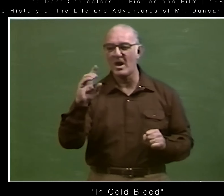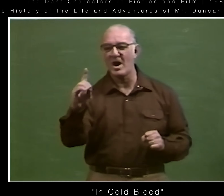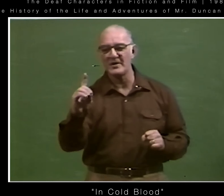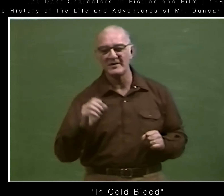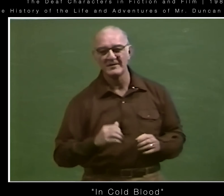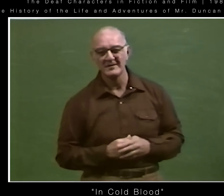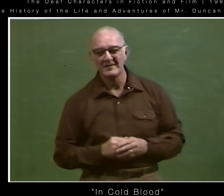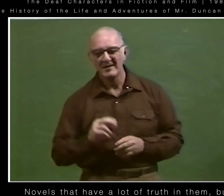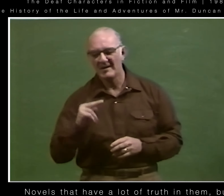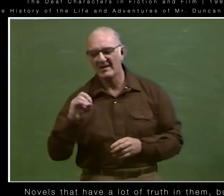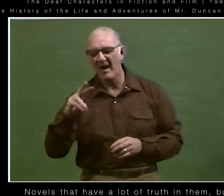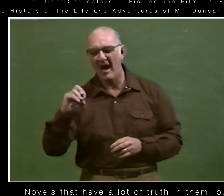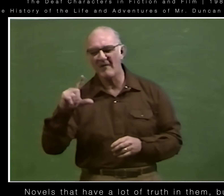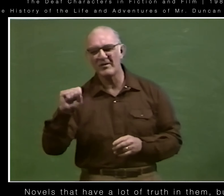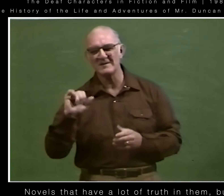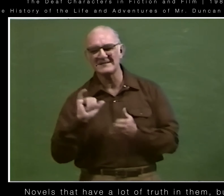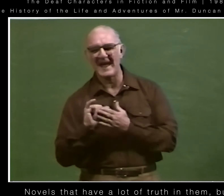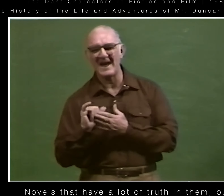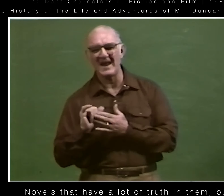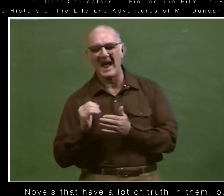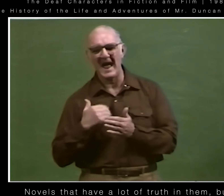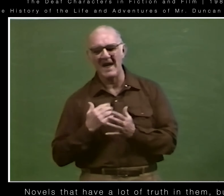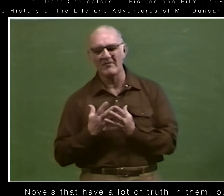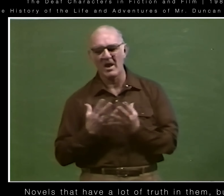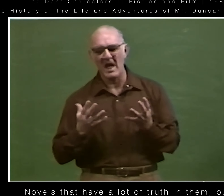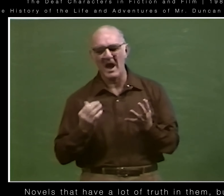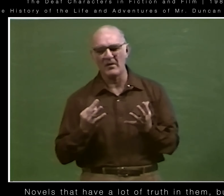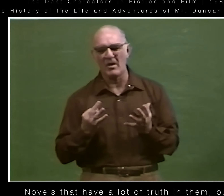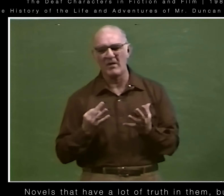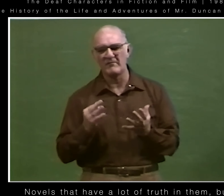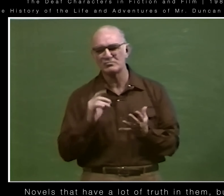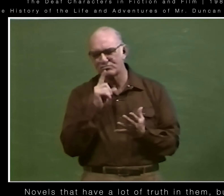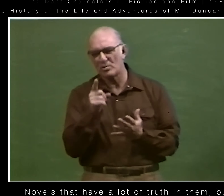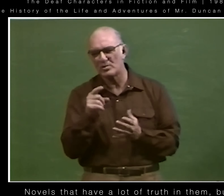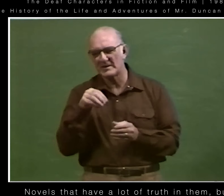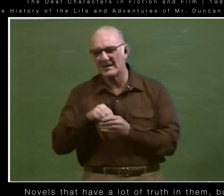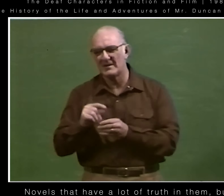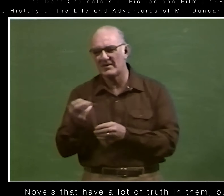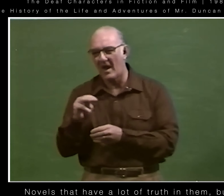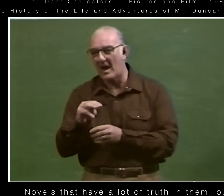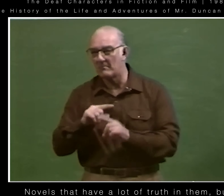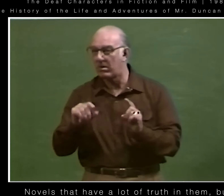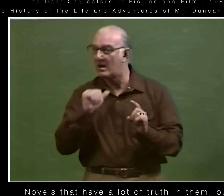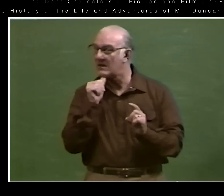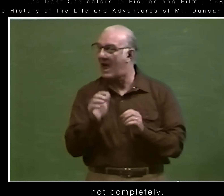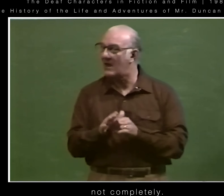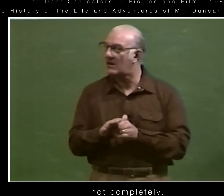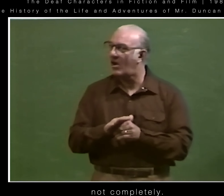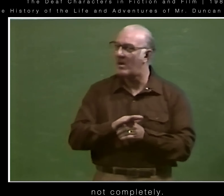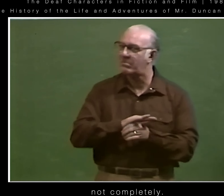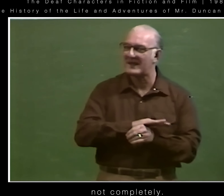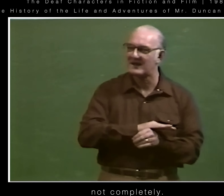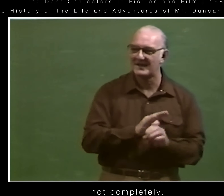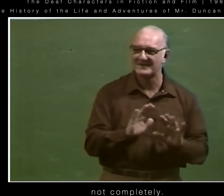blood, novels that have a lot of truth in them, but not completely.